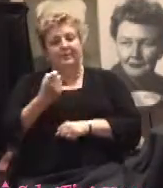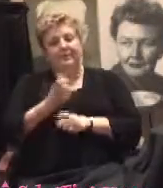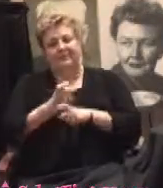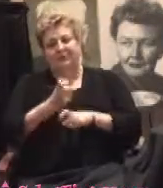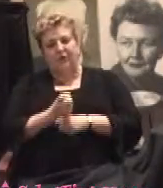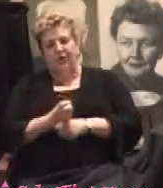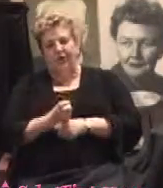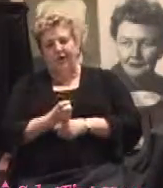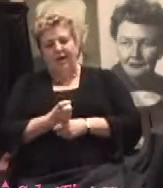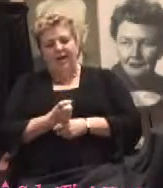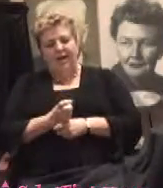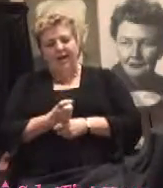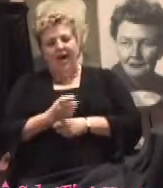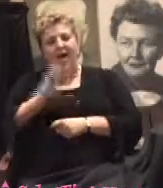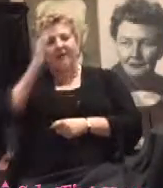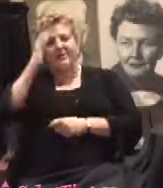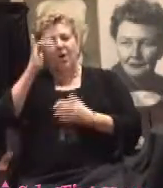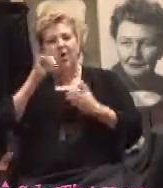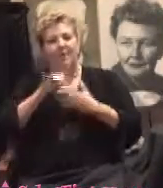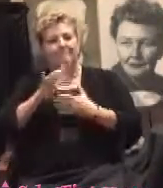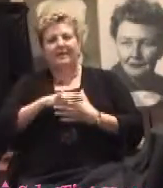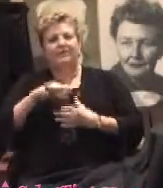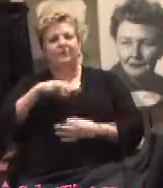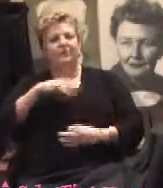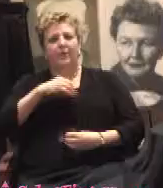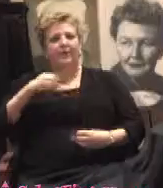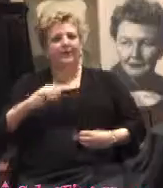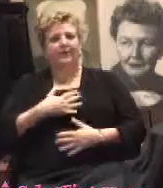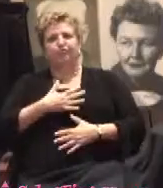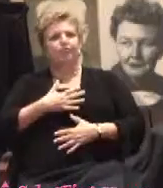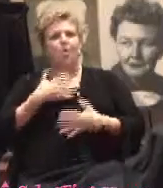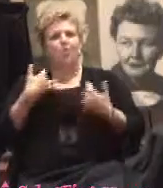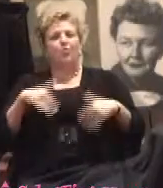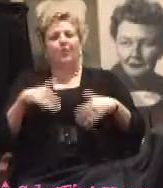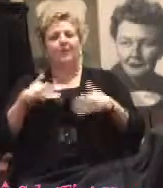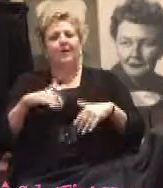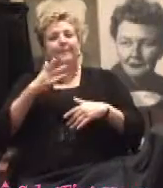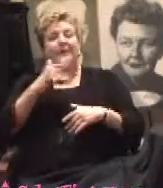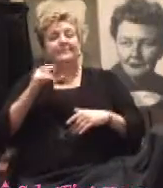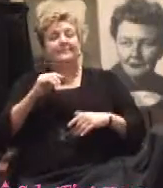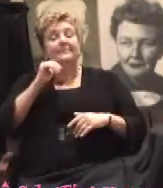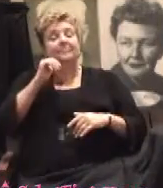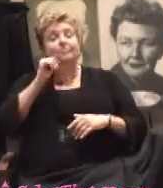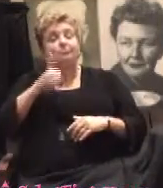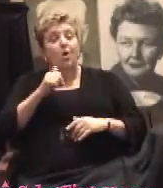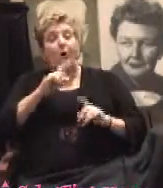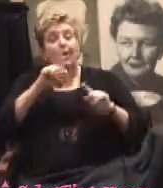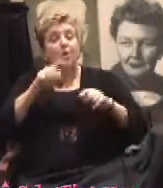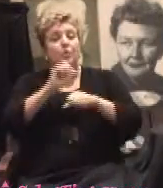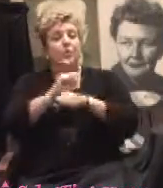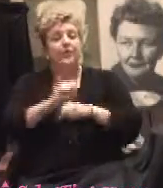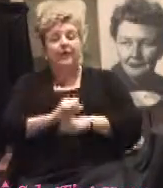know that I had grown spiritually in the program of Alcoholics Anonymous, because I went to work the next day, and I didn't tell anybody that she was a